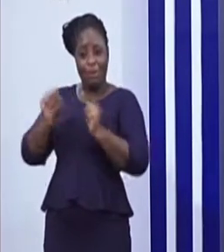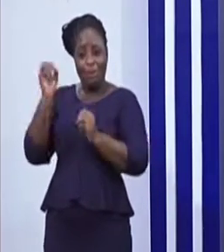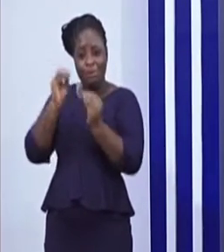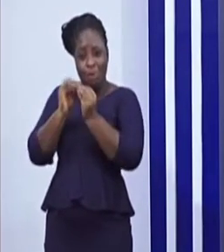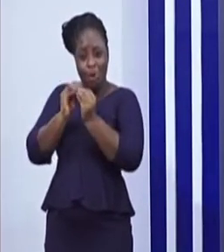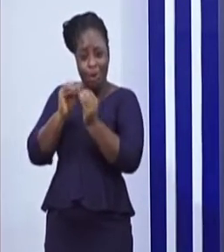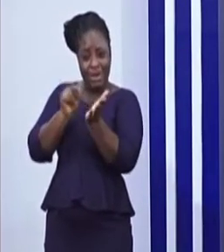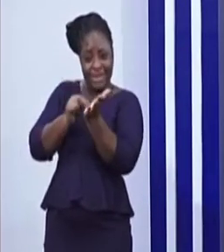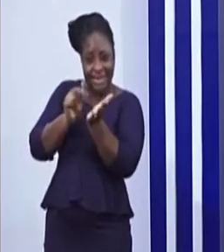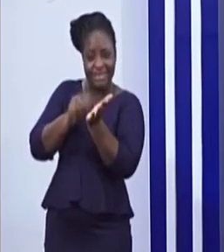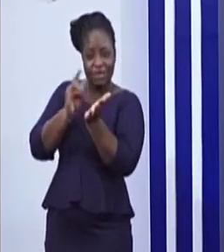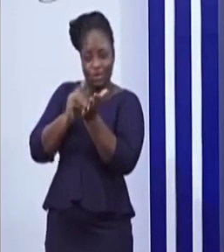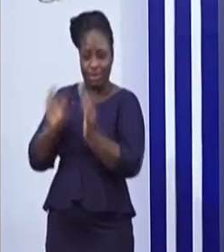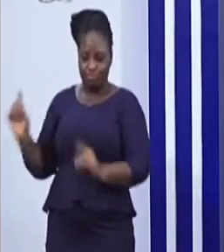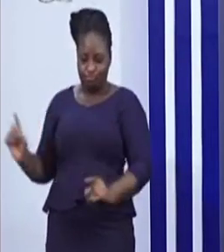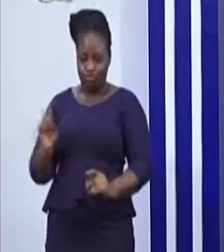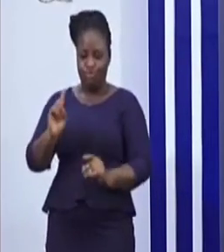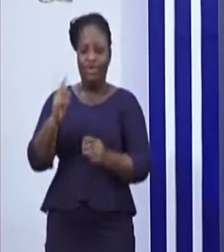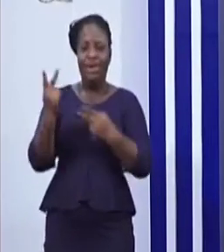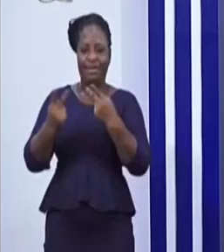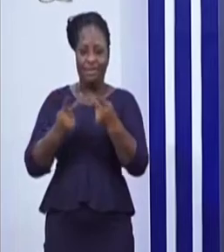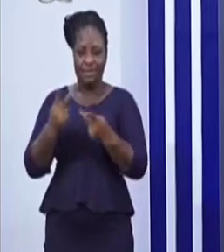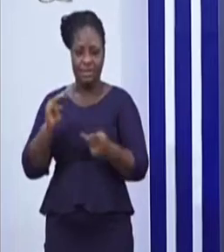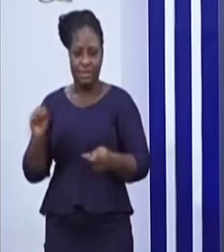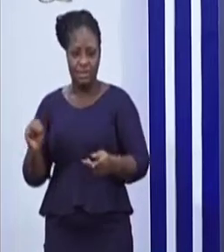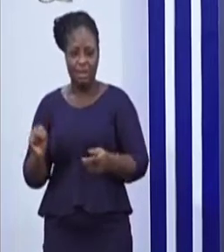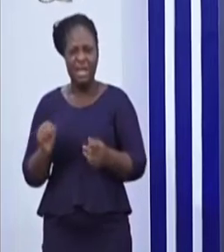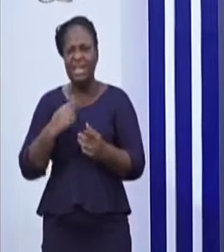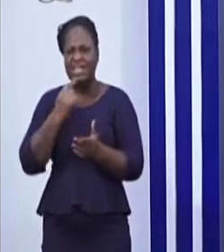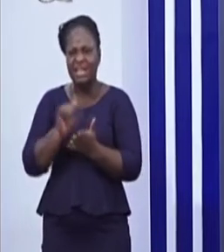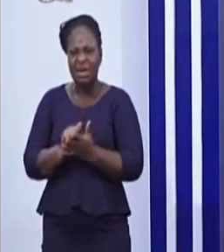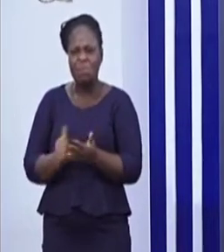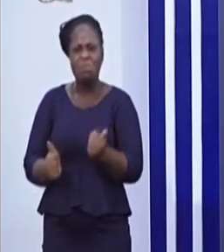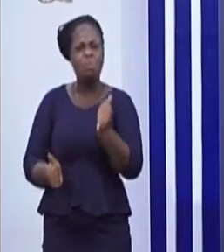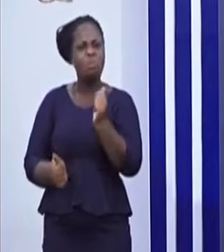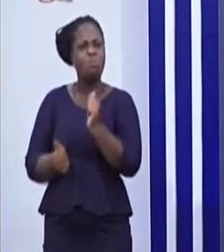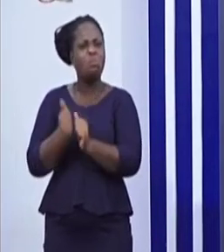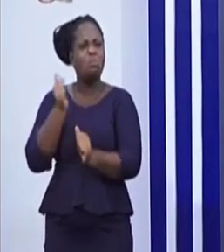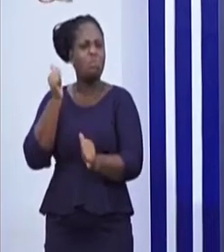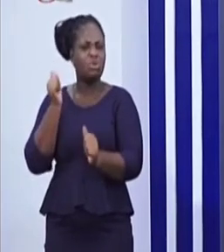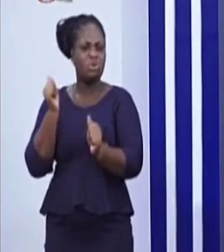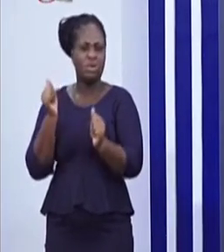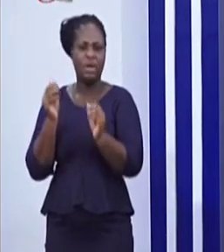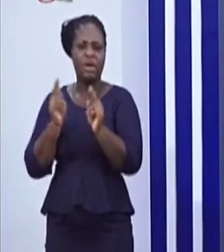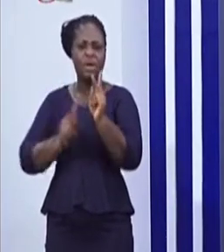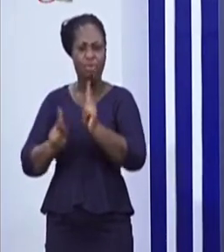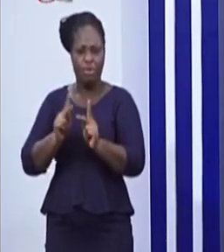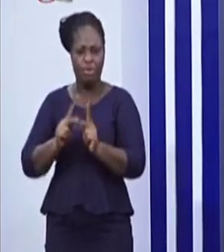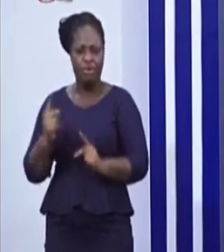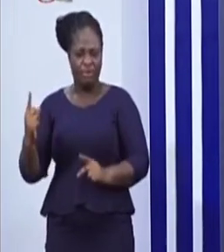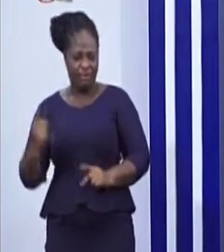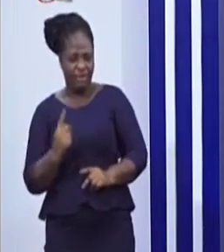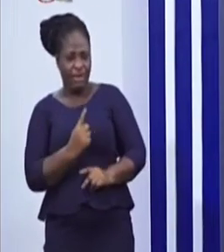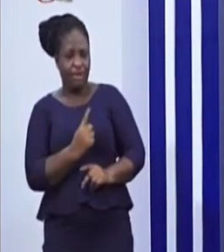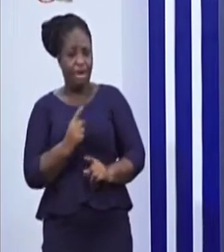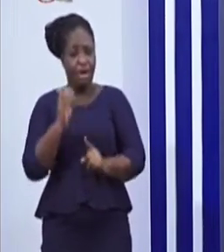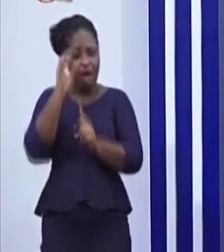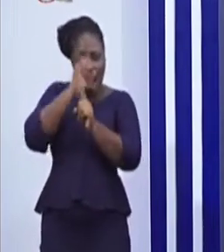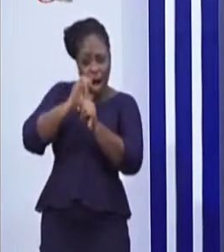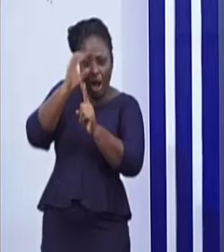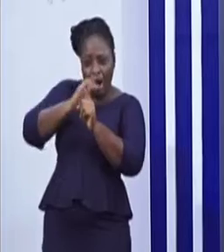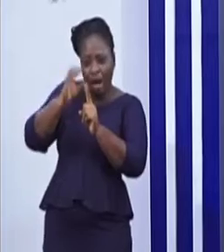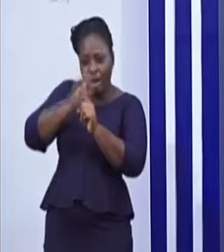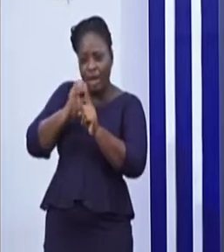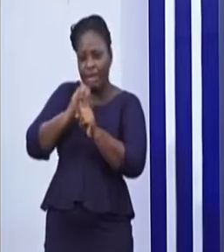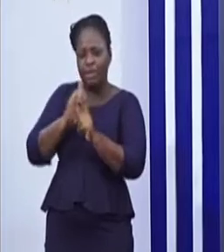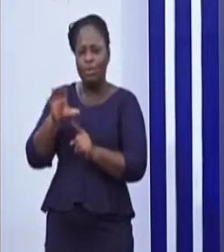routinely. So, but I also believe that a lot of the people have come early. Our surge in the contact tracing have allowed us